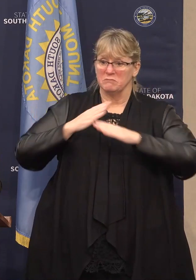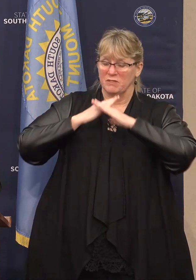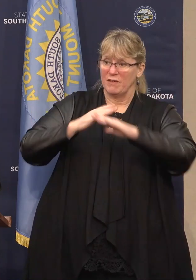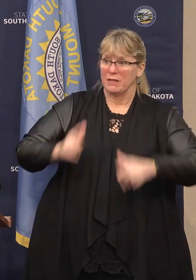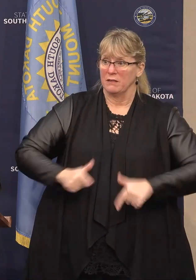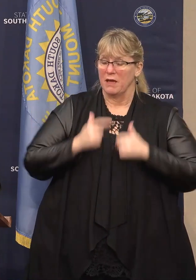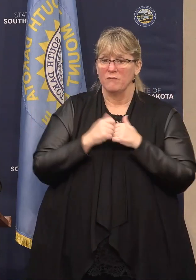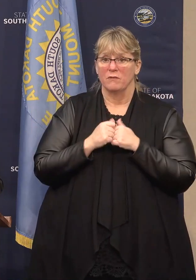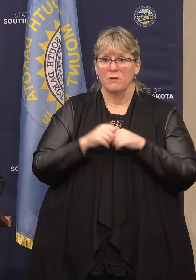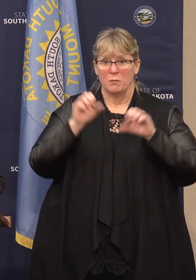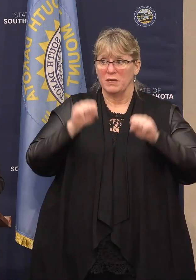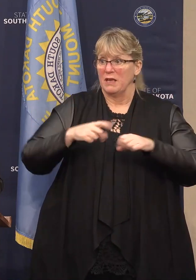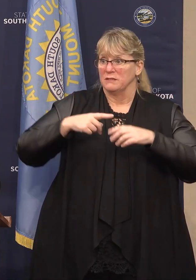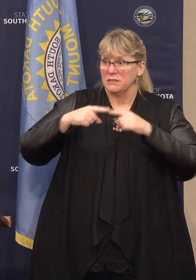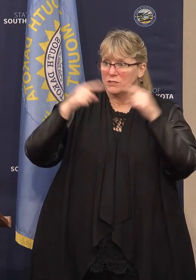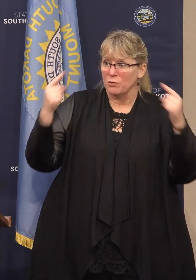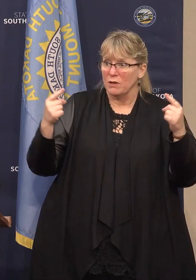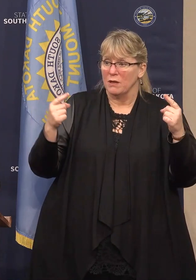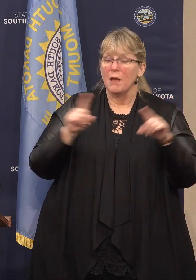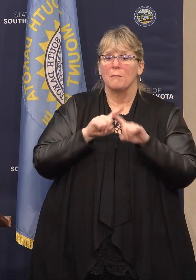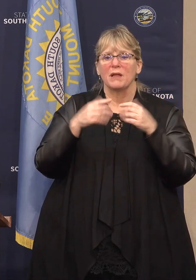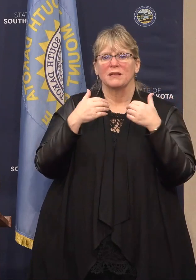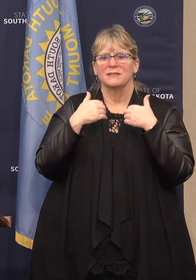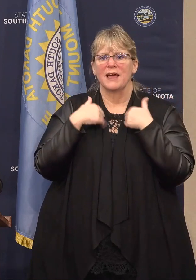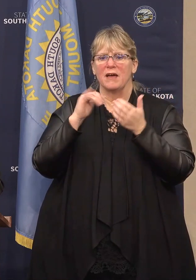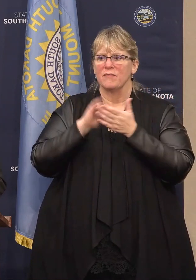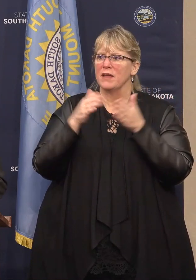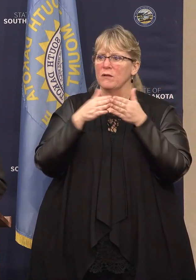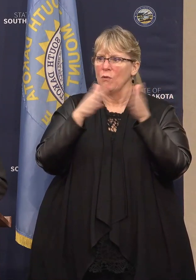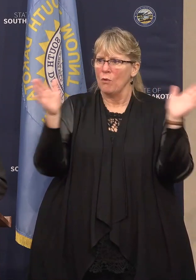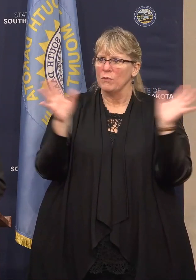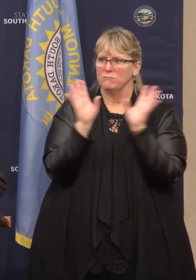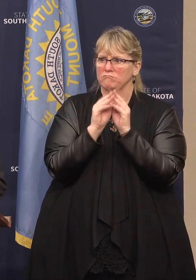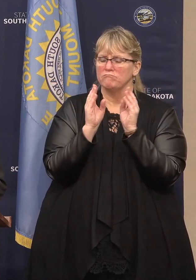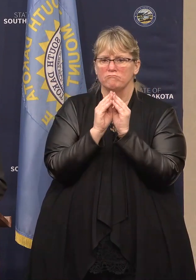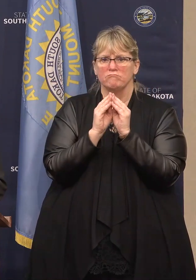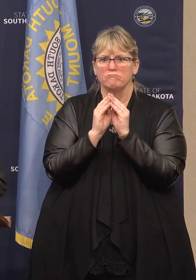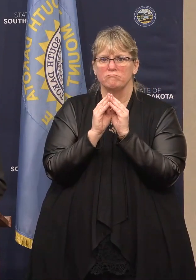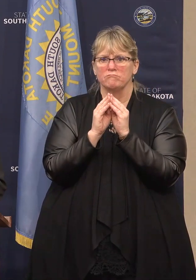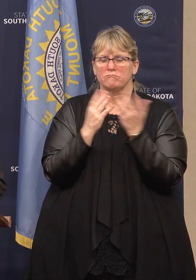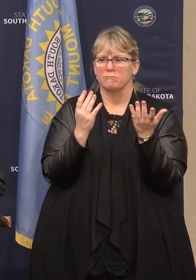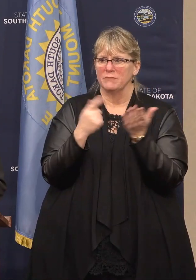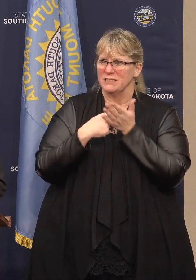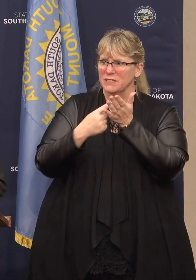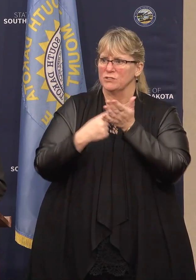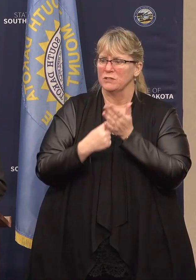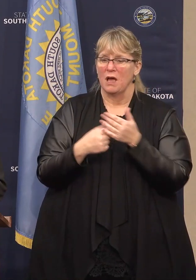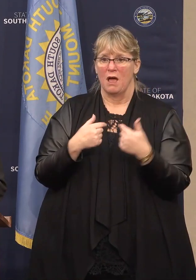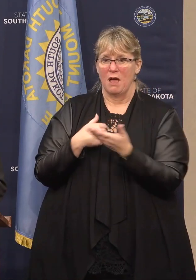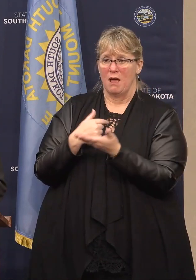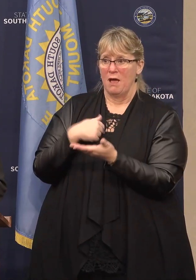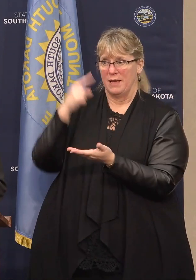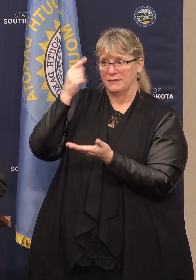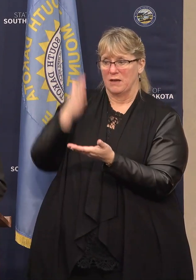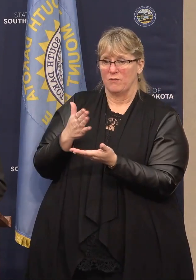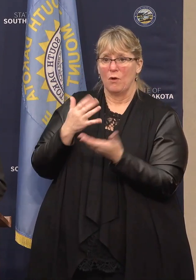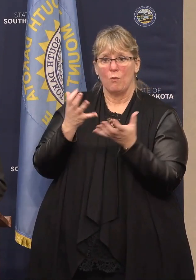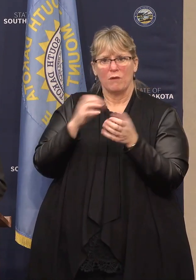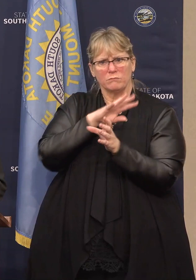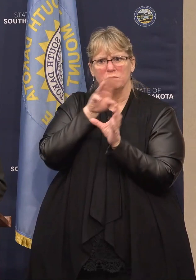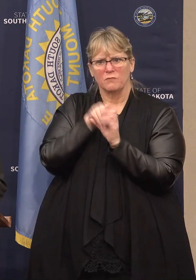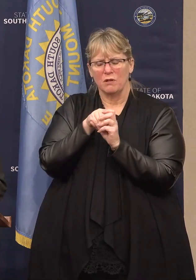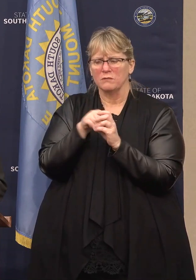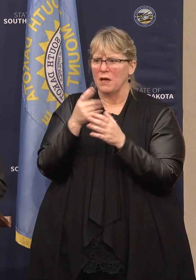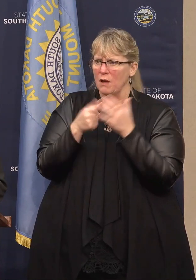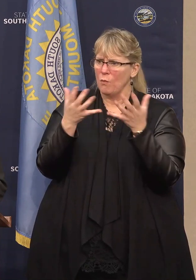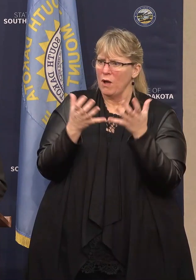can disagree on strategy, but let's have that in an open forum. And I, as governor, want to have a transparent process. What